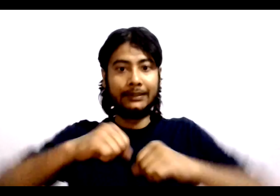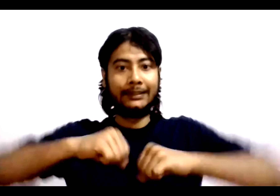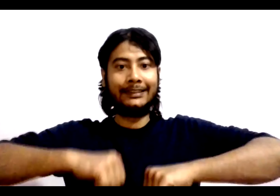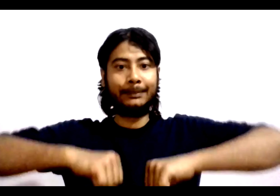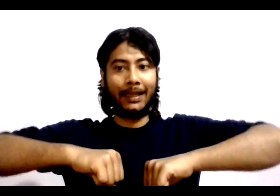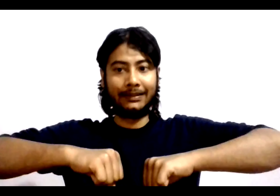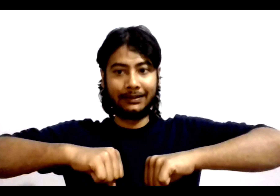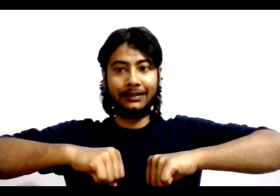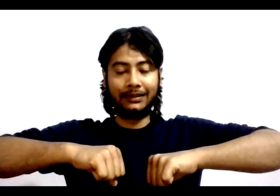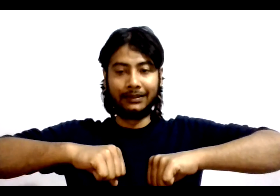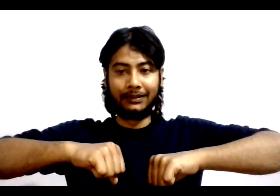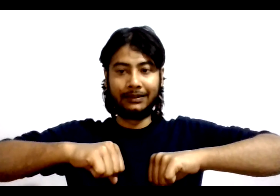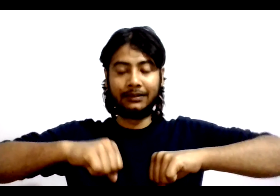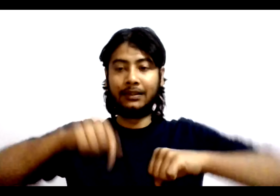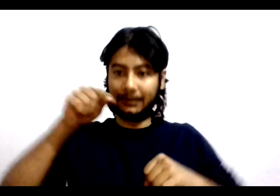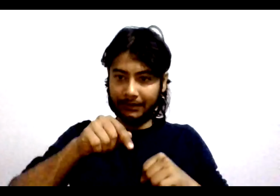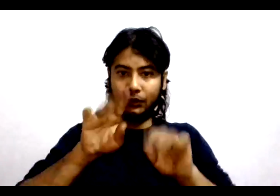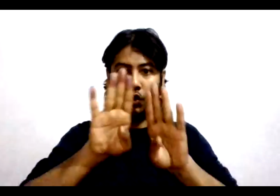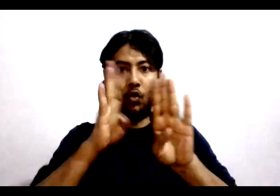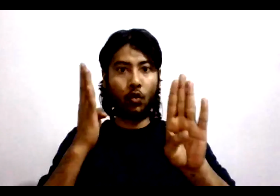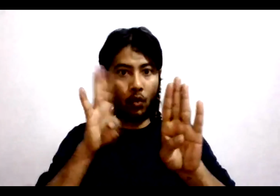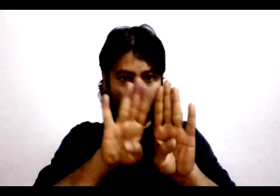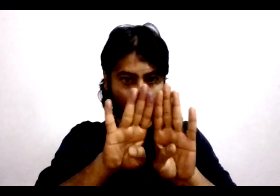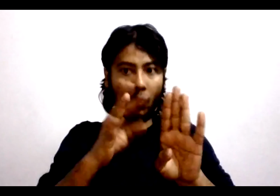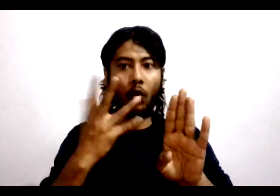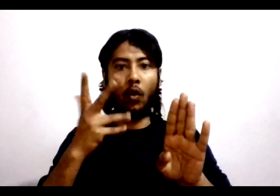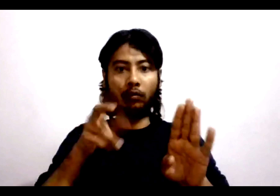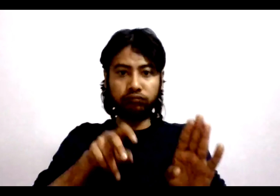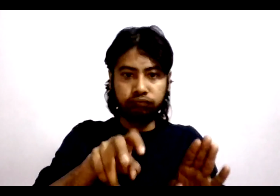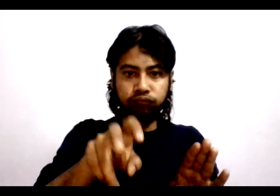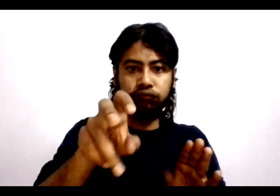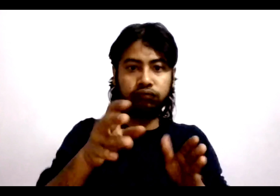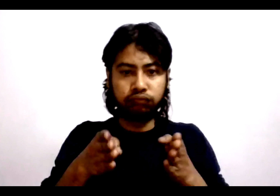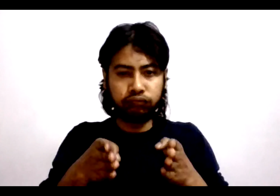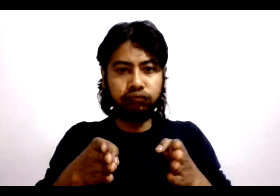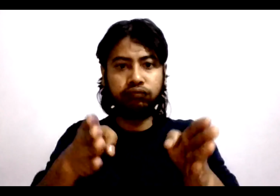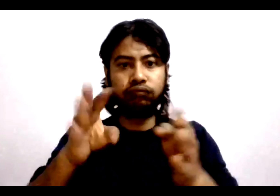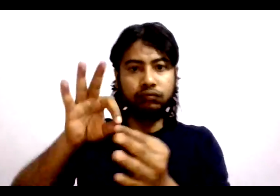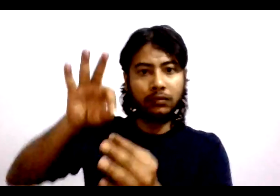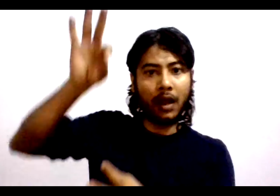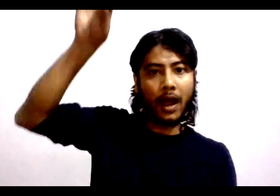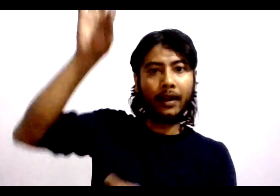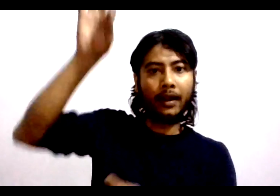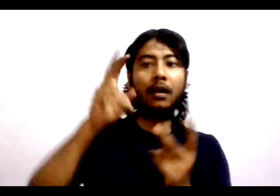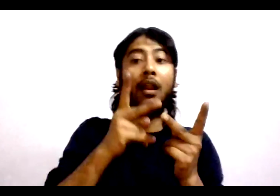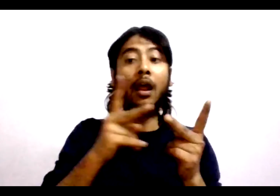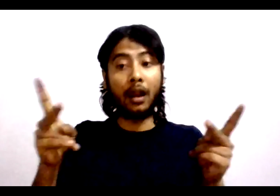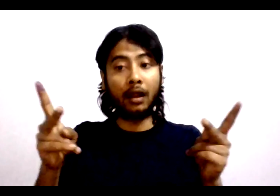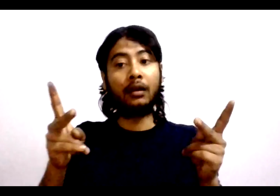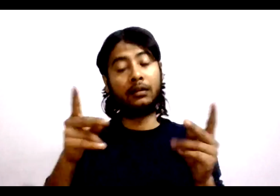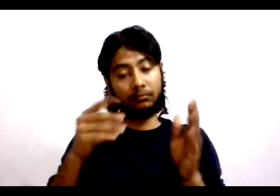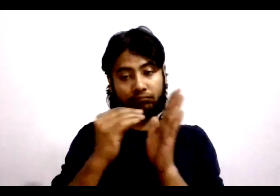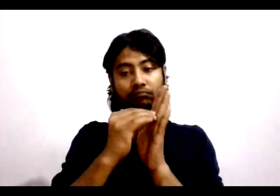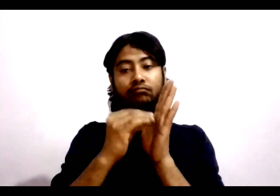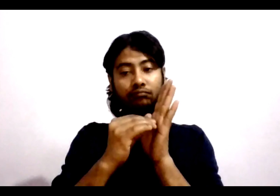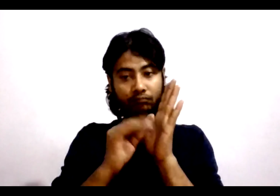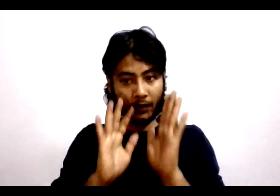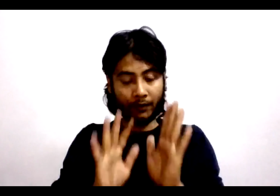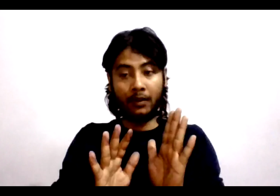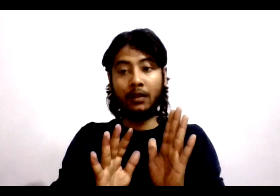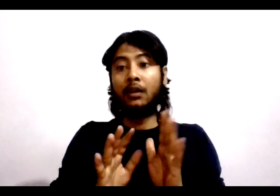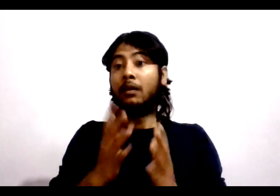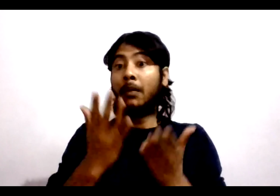And if you still feel that these issues crop up, then probably again reminding them that yes, this is another diversity